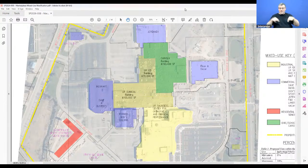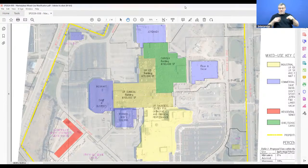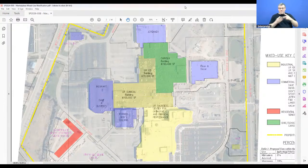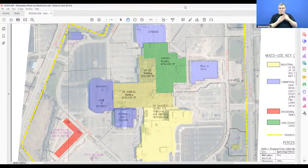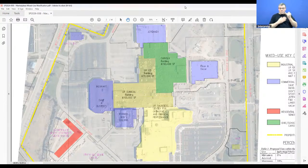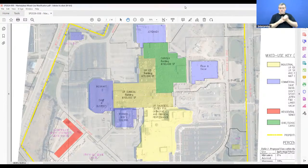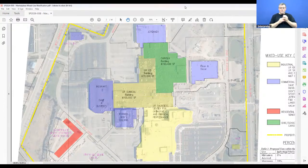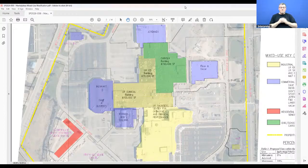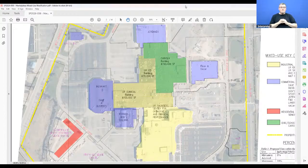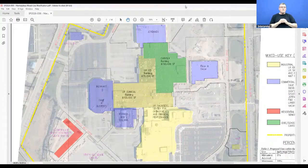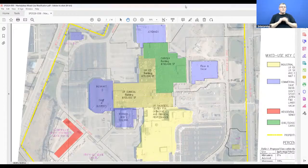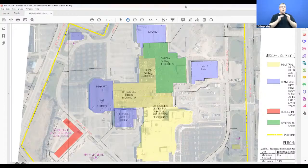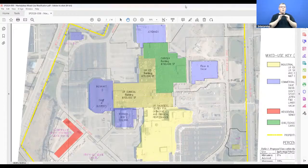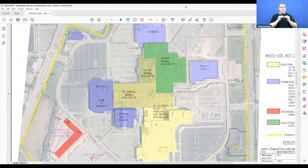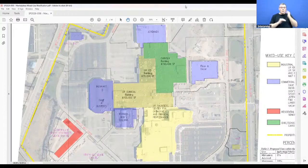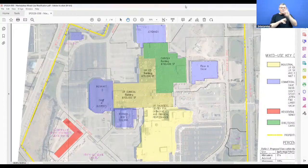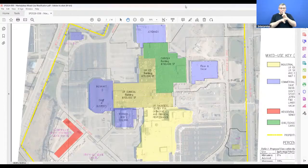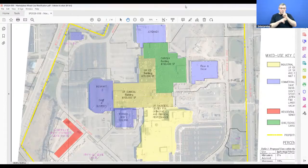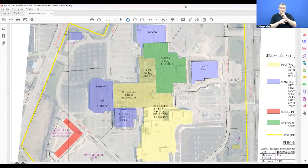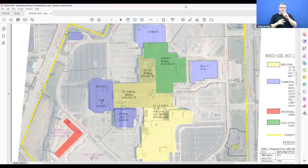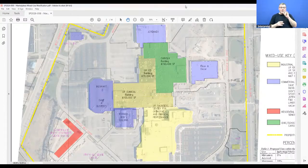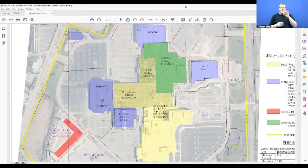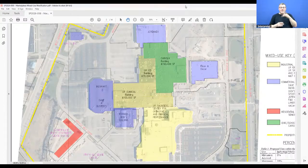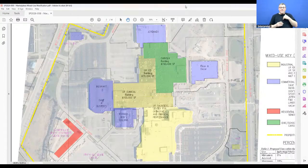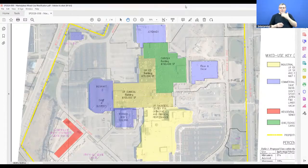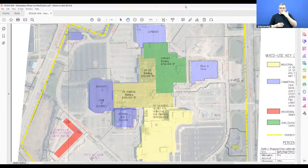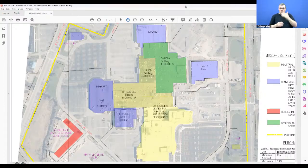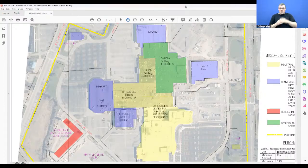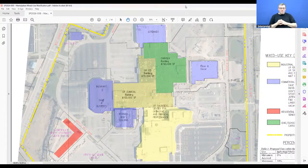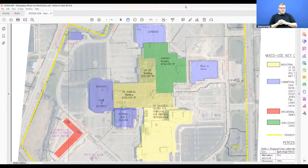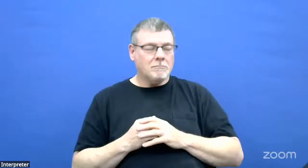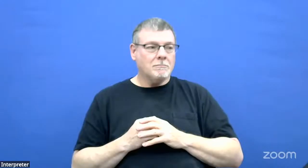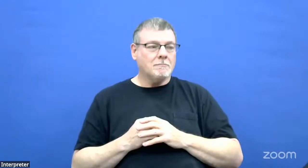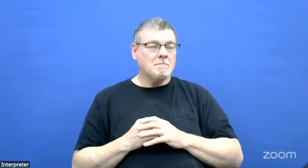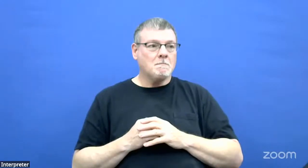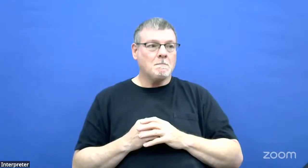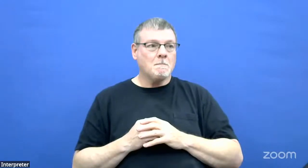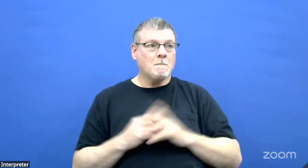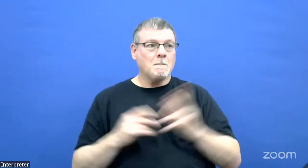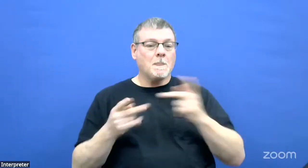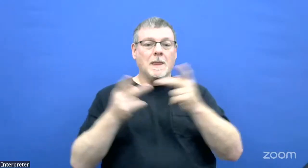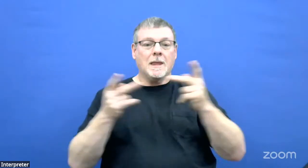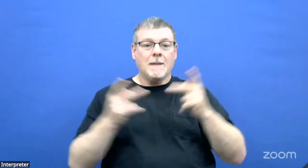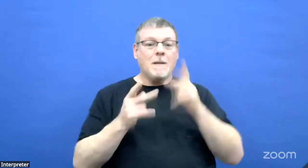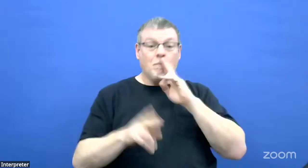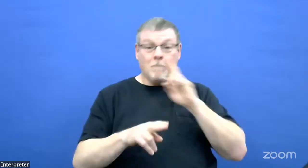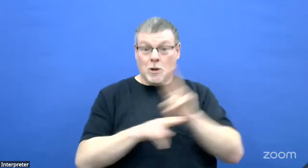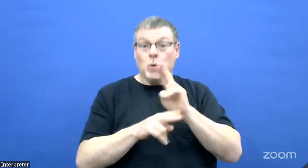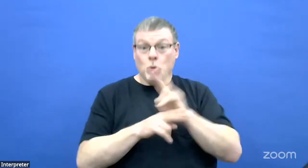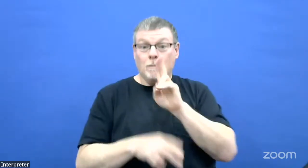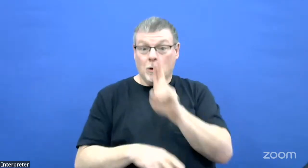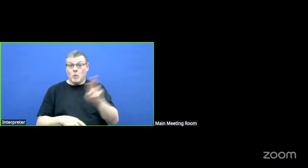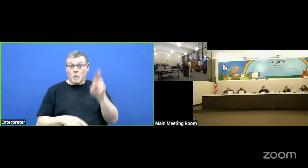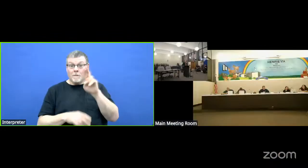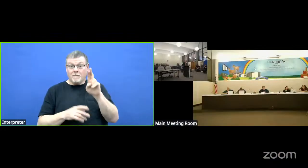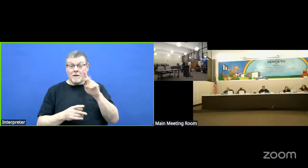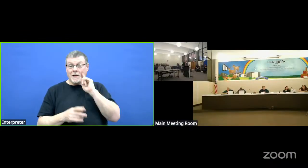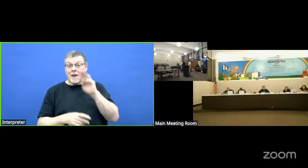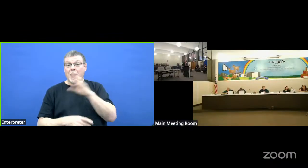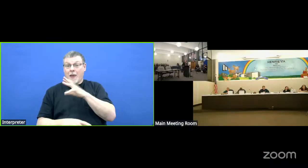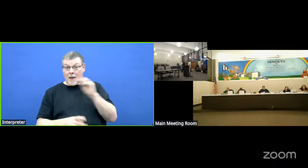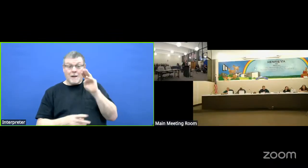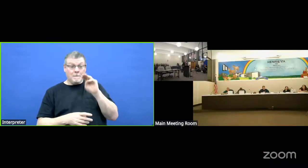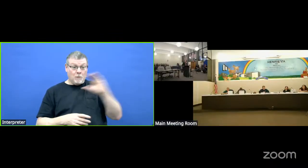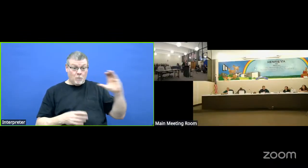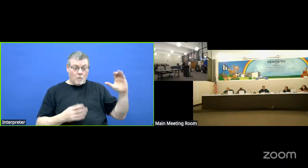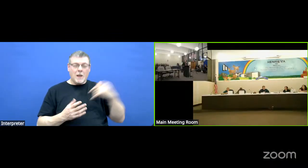the use is very good that we're going to have, and that space will be used by U of R and Mary Carrier. And